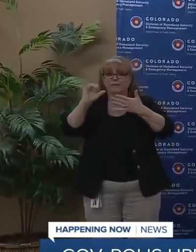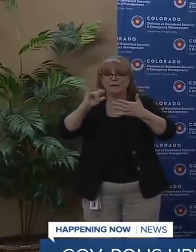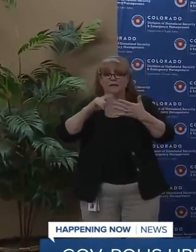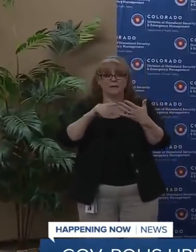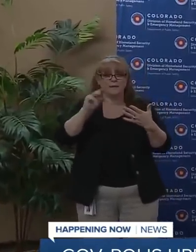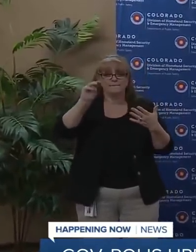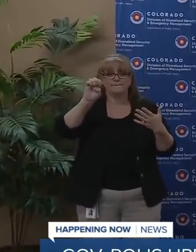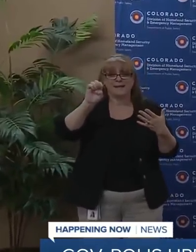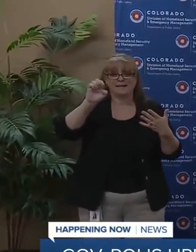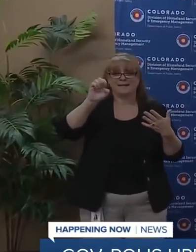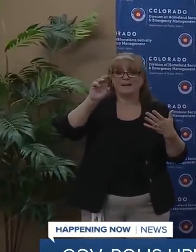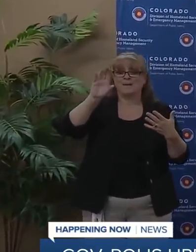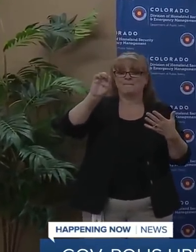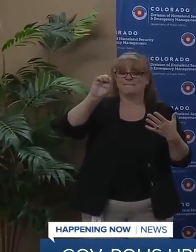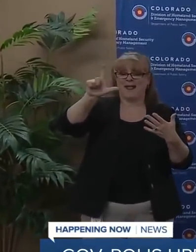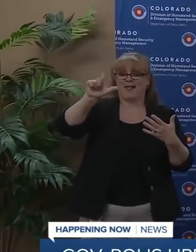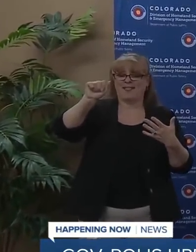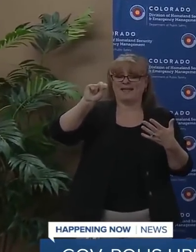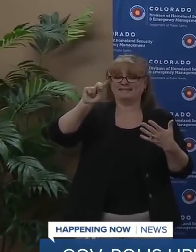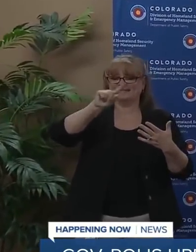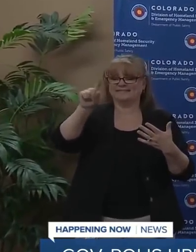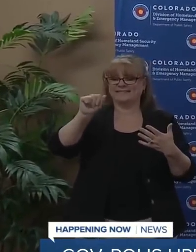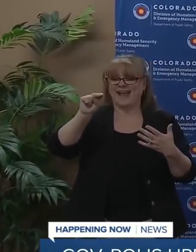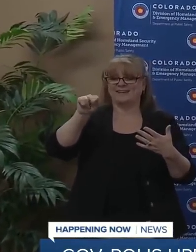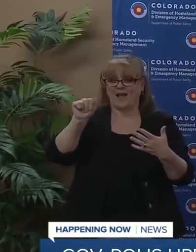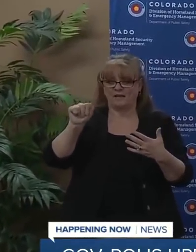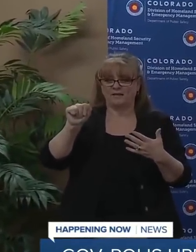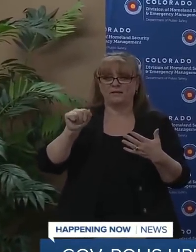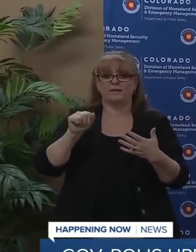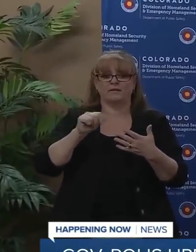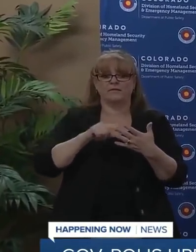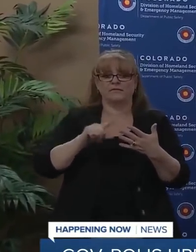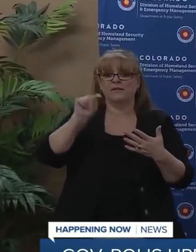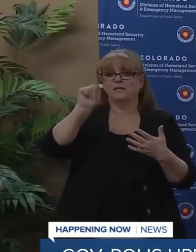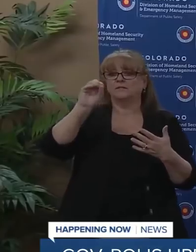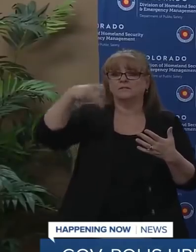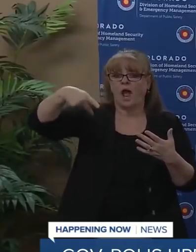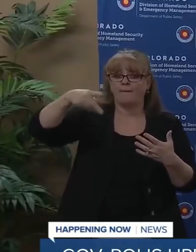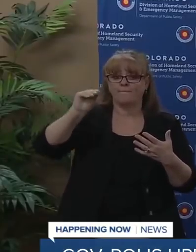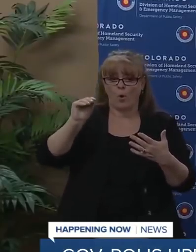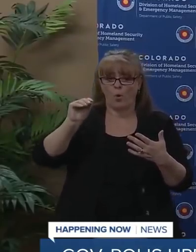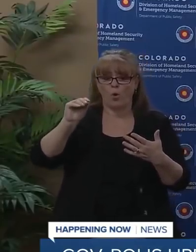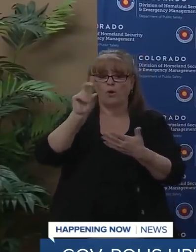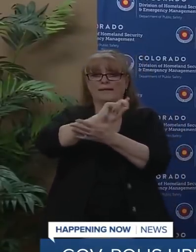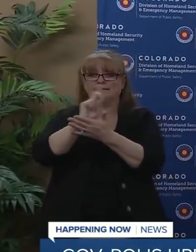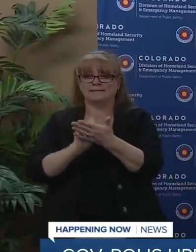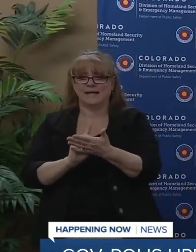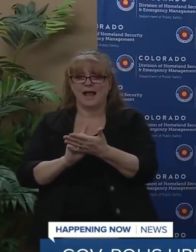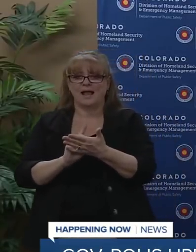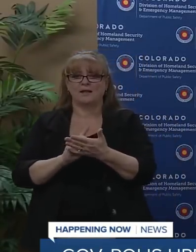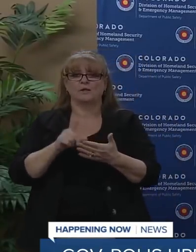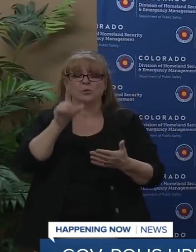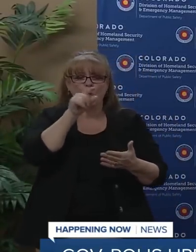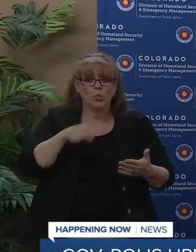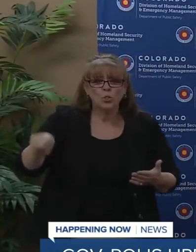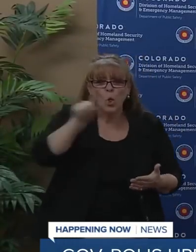as well as large manufacturers and the craftsman community, to get us all to wear a fabric mask every time we go